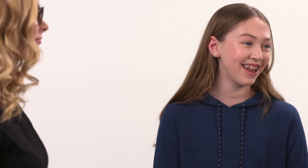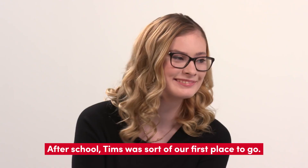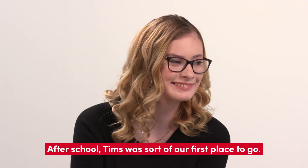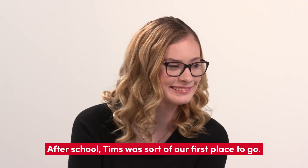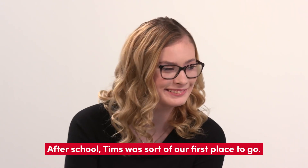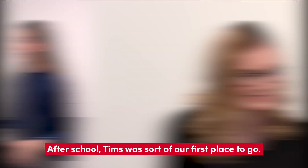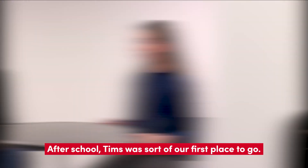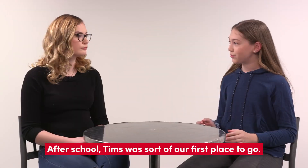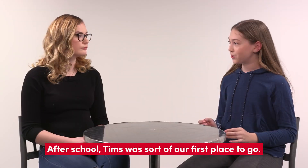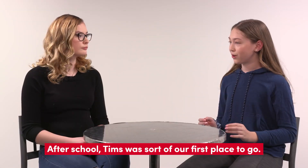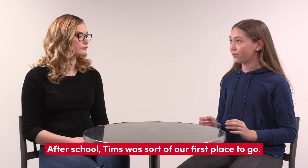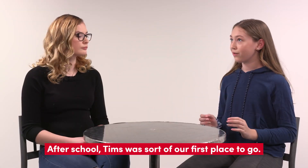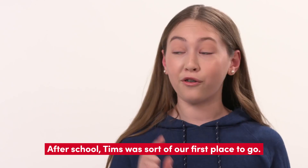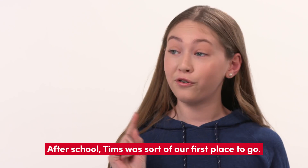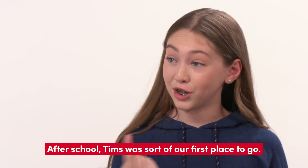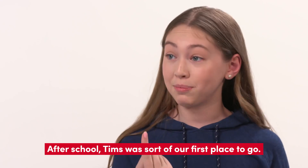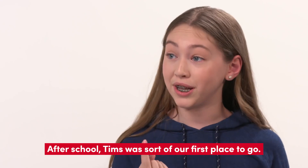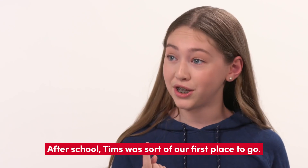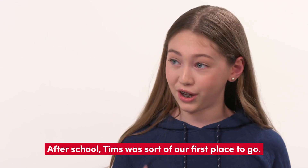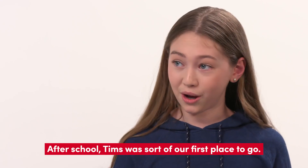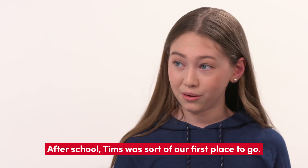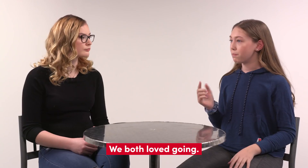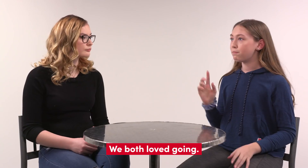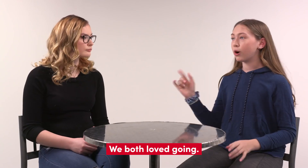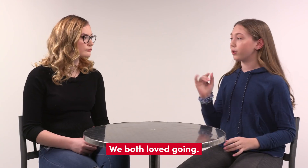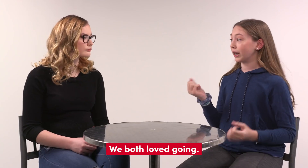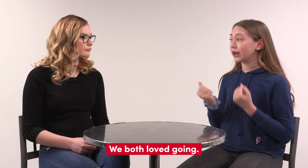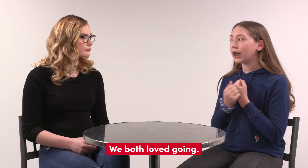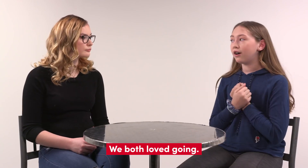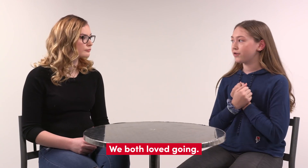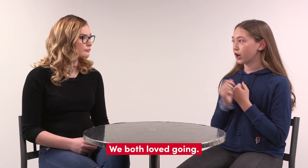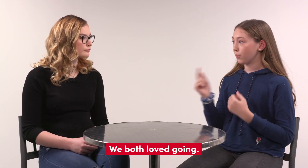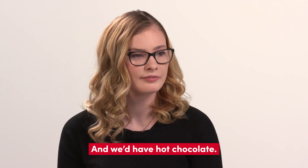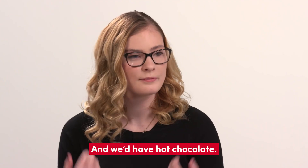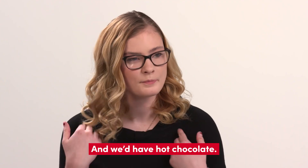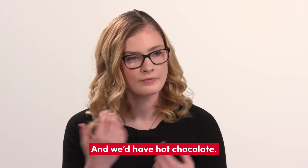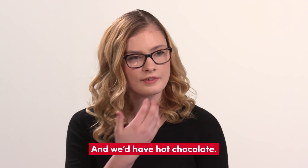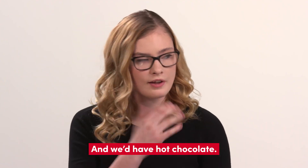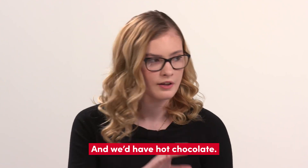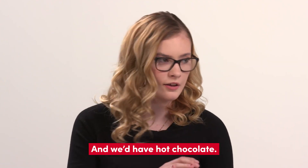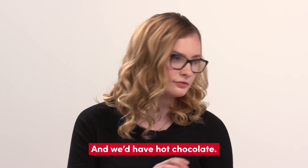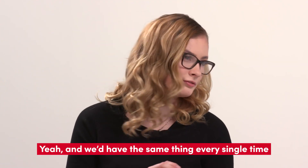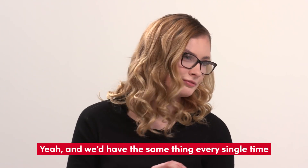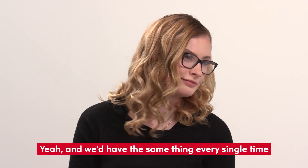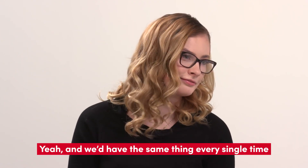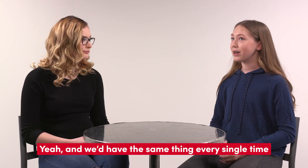After school, Tim's was sort of our first place to go. We both loved going. Yeah, we'd have